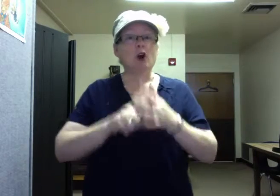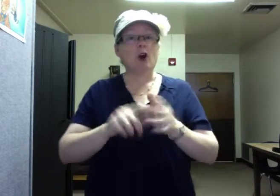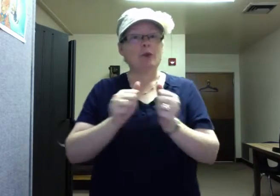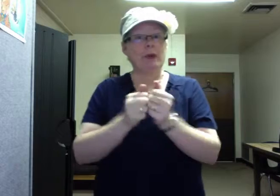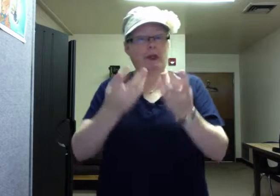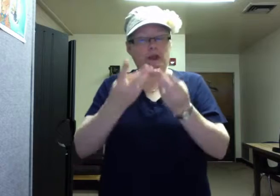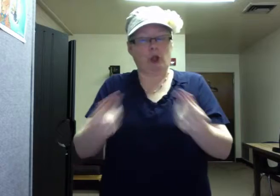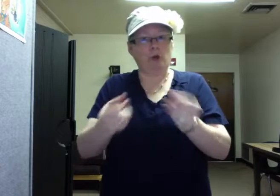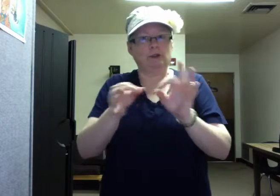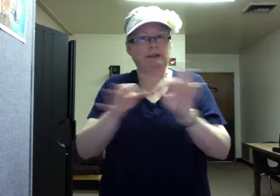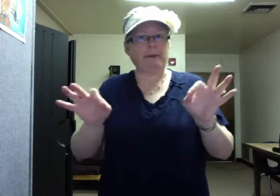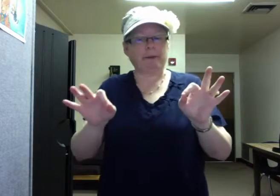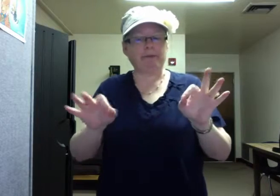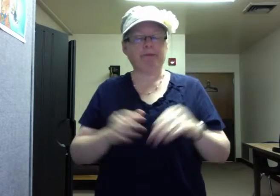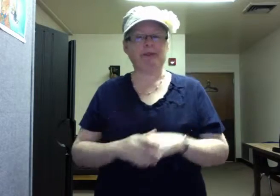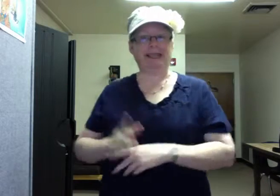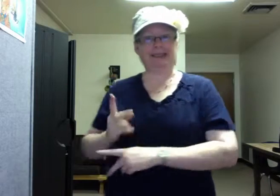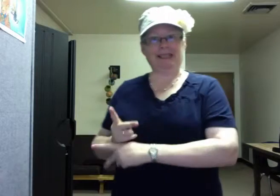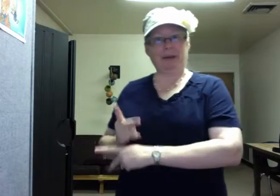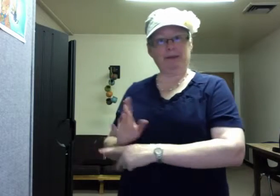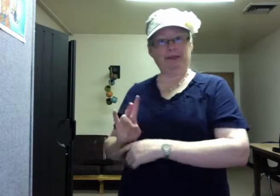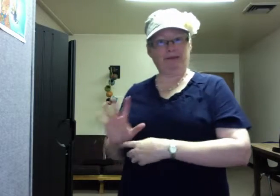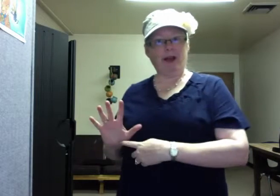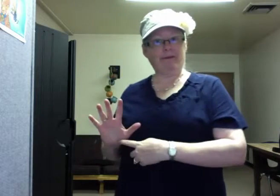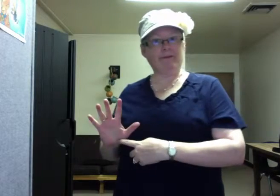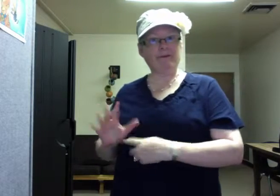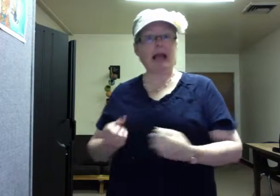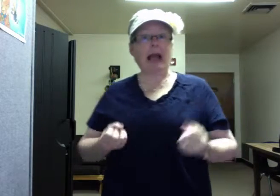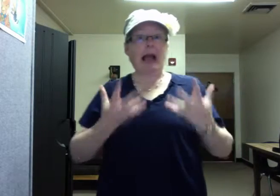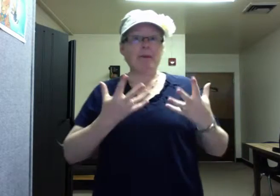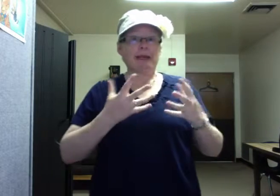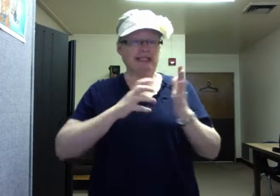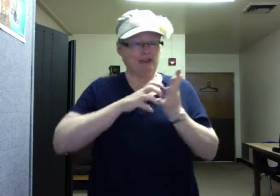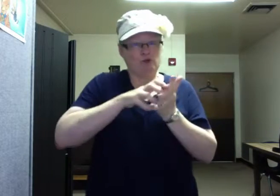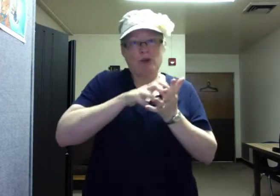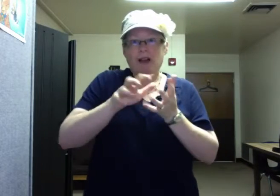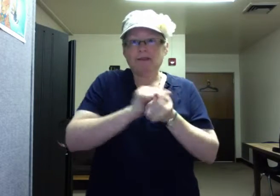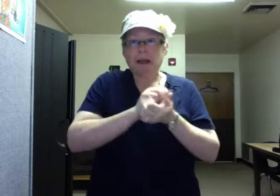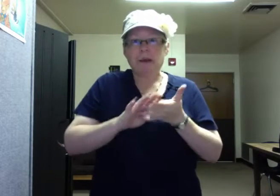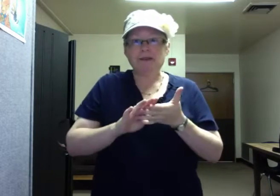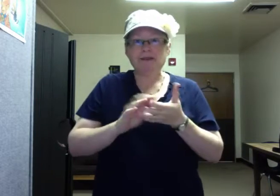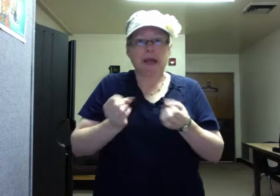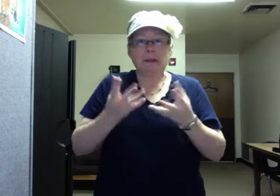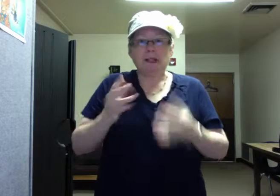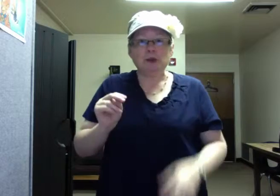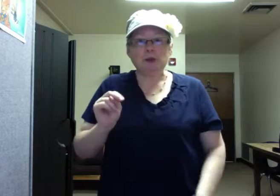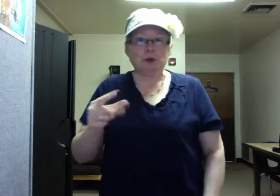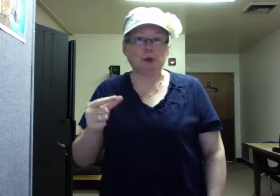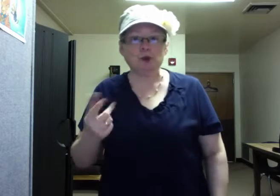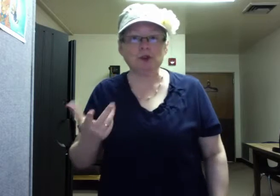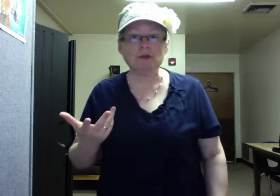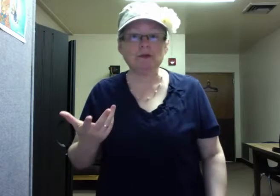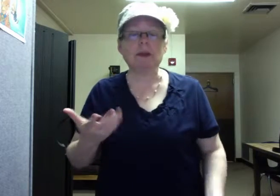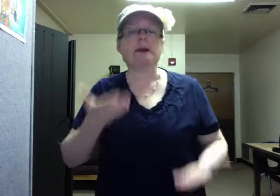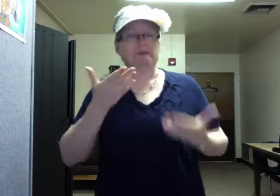kept 75 DVDs, how many were scratched or damaged? A good solution statement might be blank DVDs were